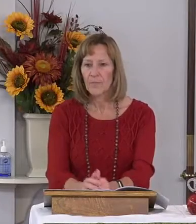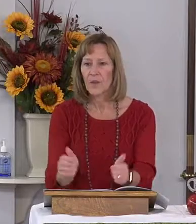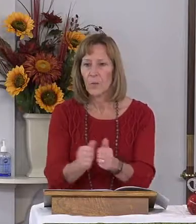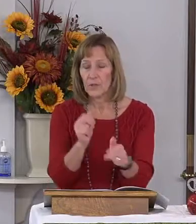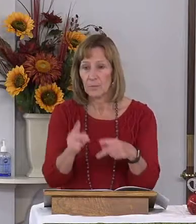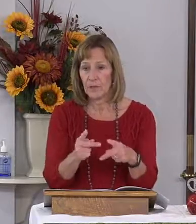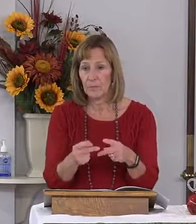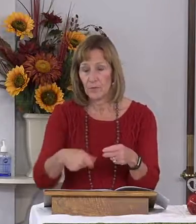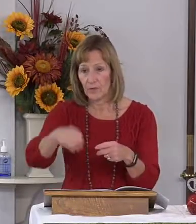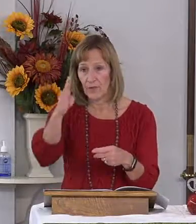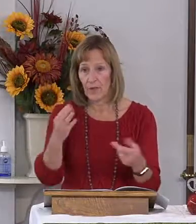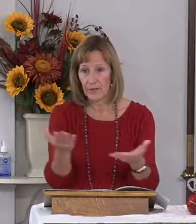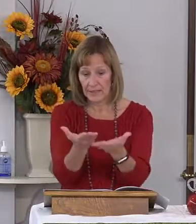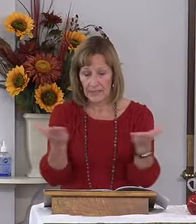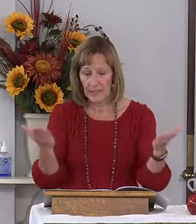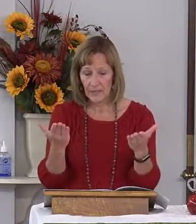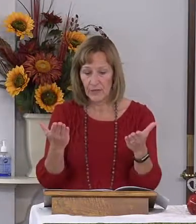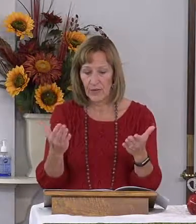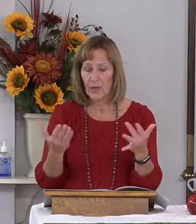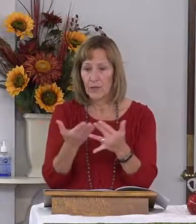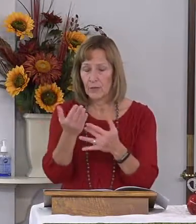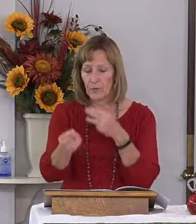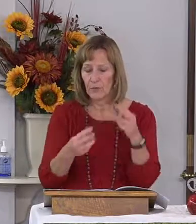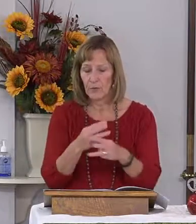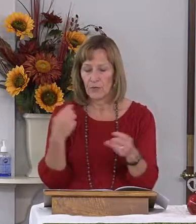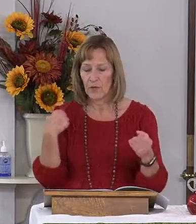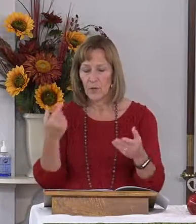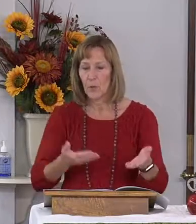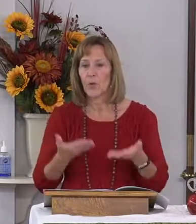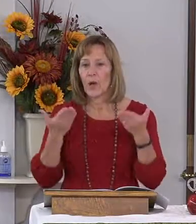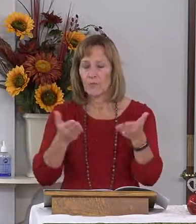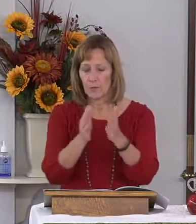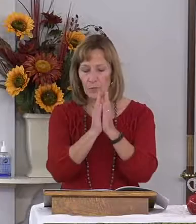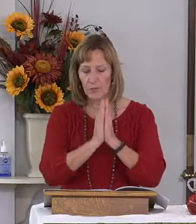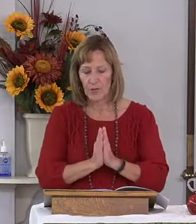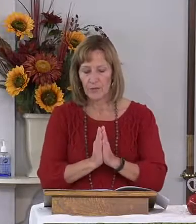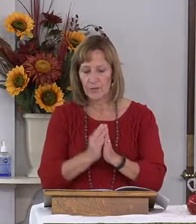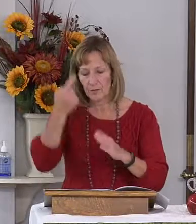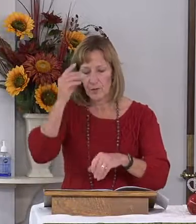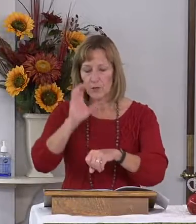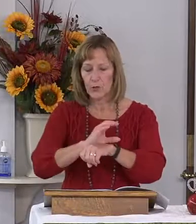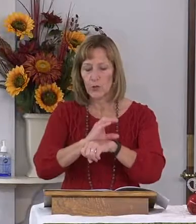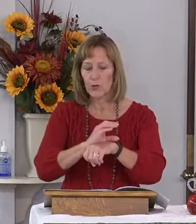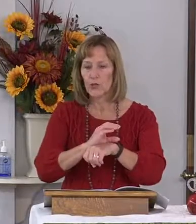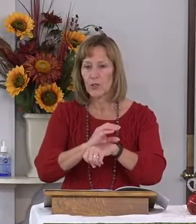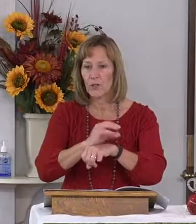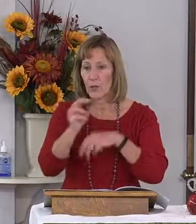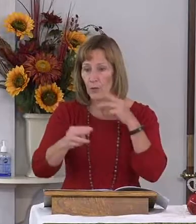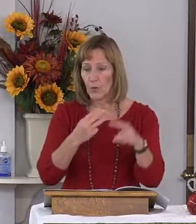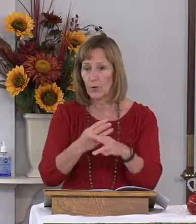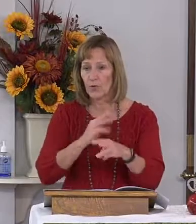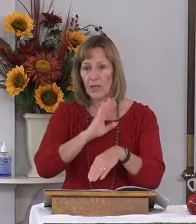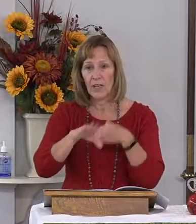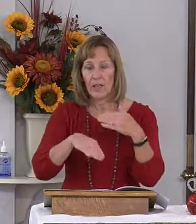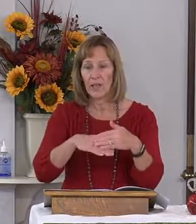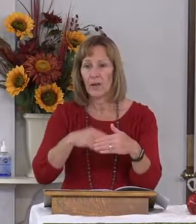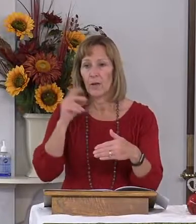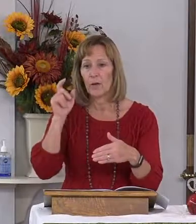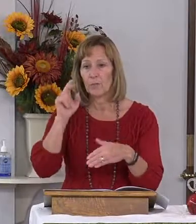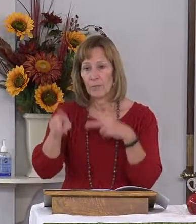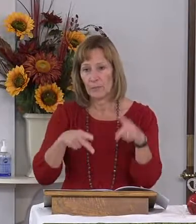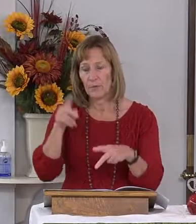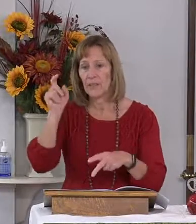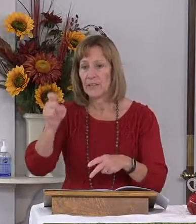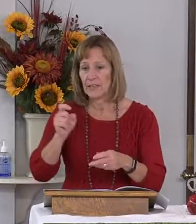With the people of God gathered here and throughout the world, we offer our prayers for the church, the world, and